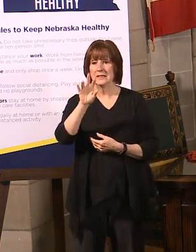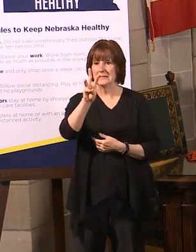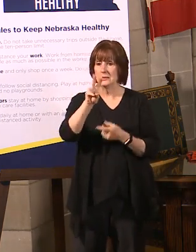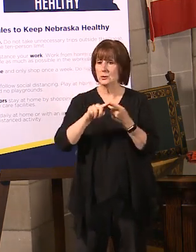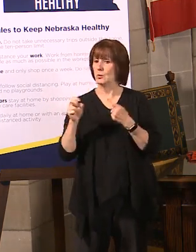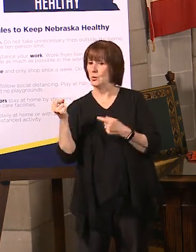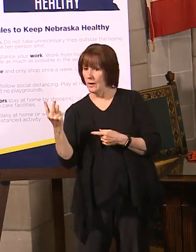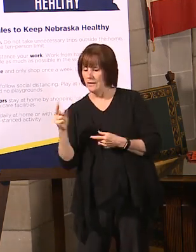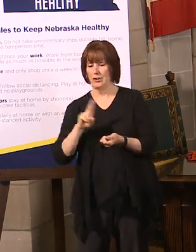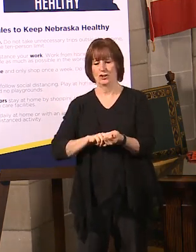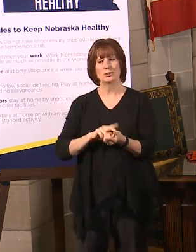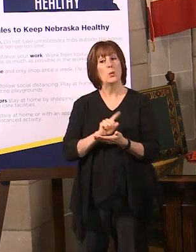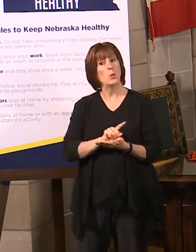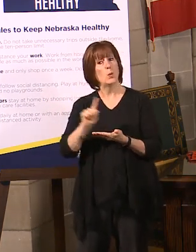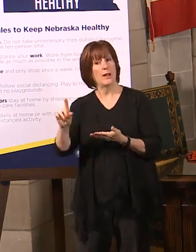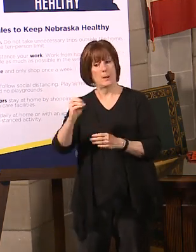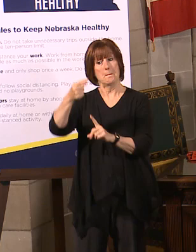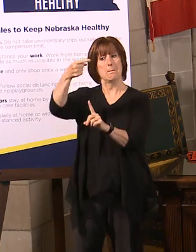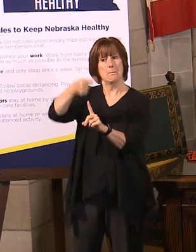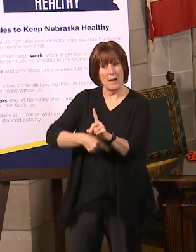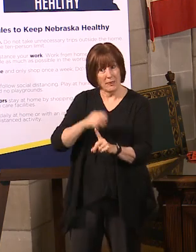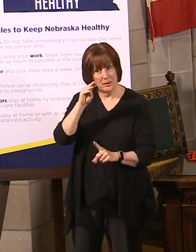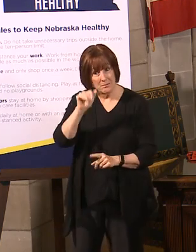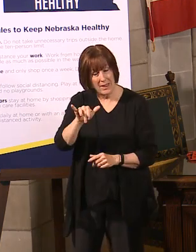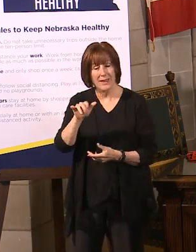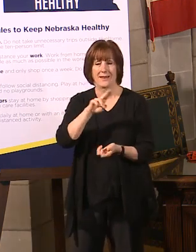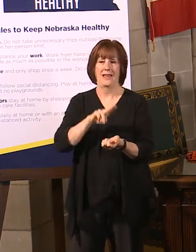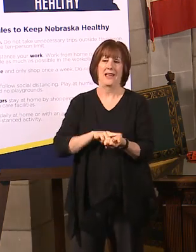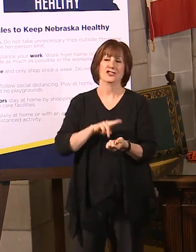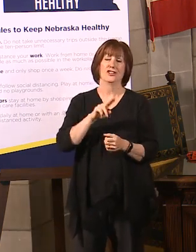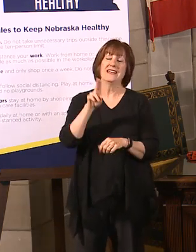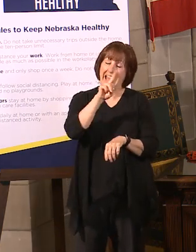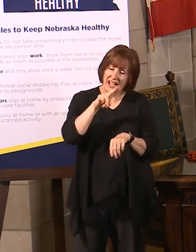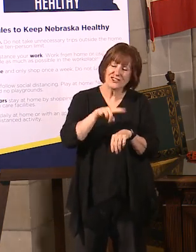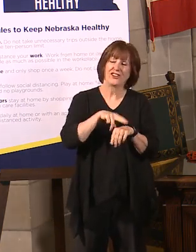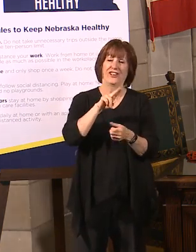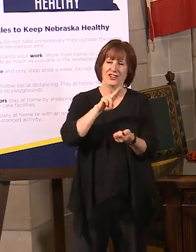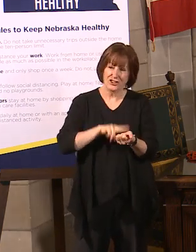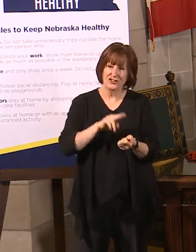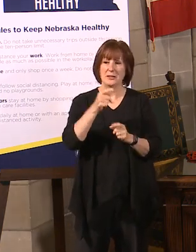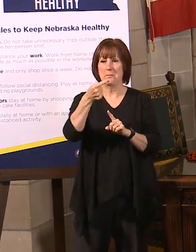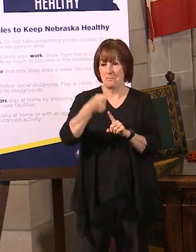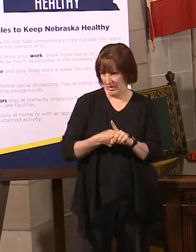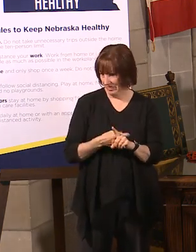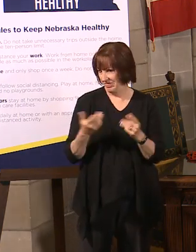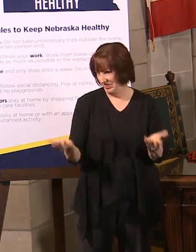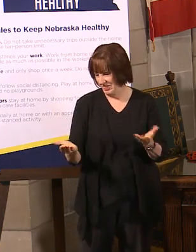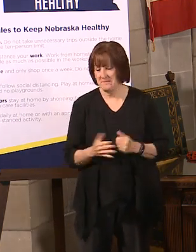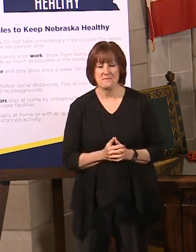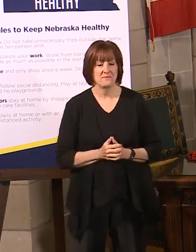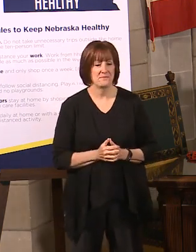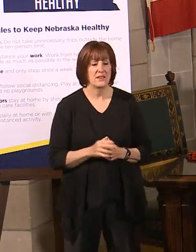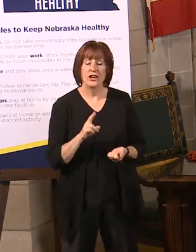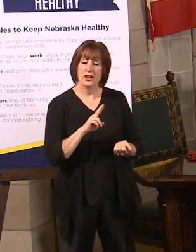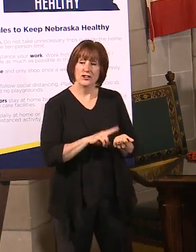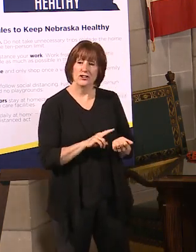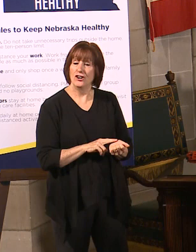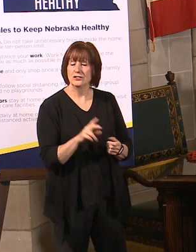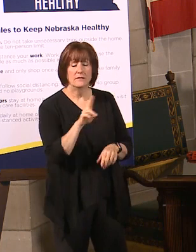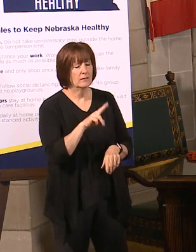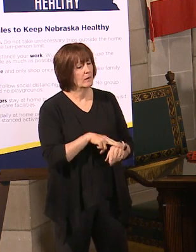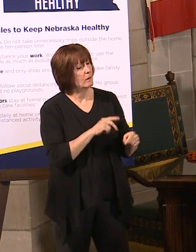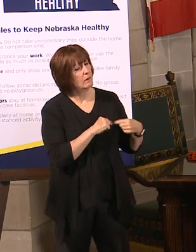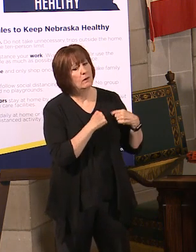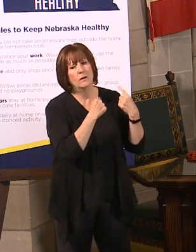as Nurses Week, an entire month of May as National Nurse Month here in Nebraska. And of course, our nurses have